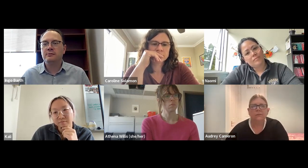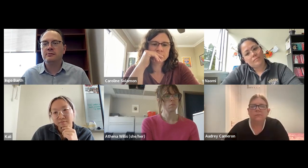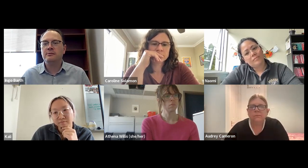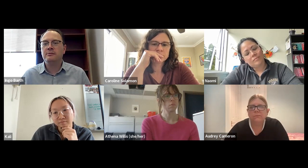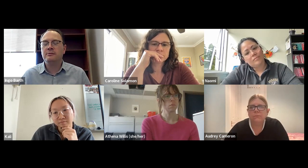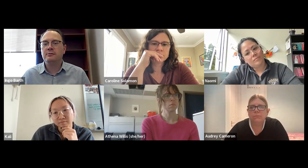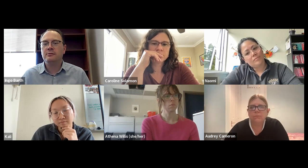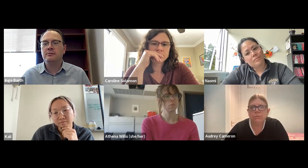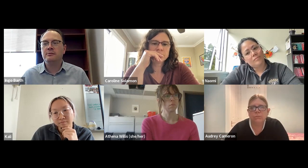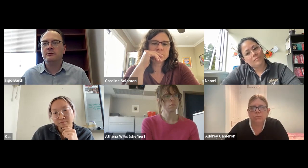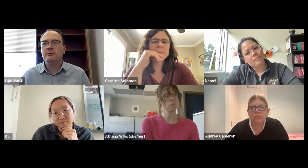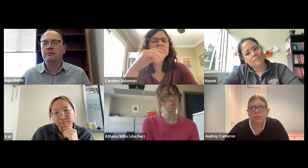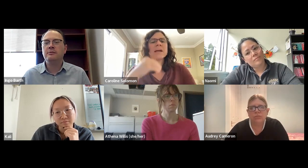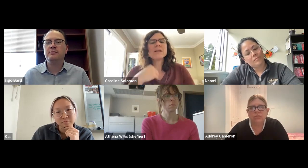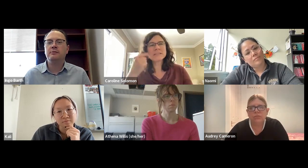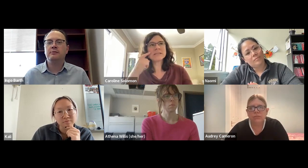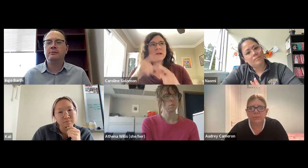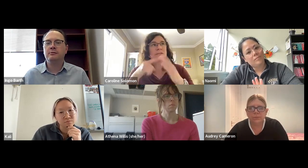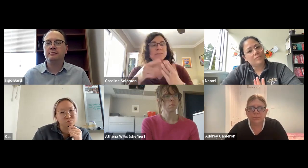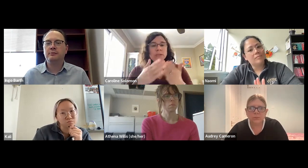the funding, the flights.